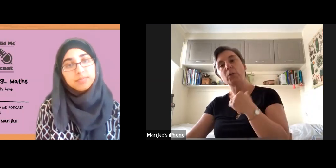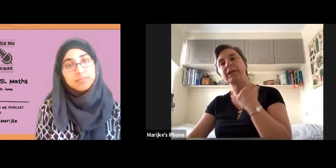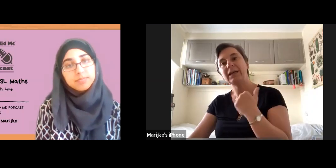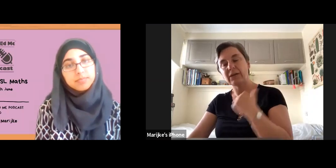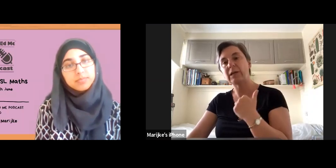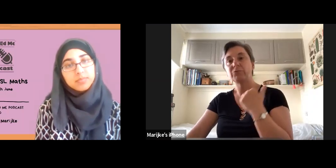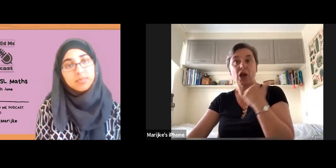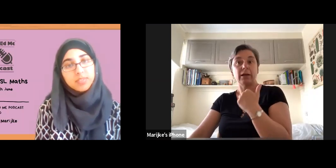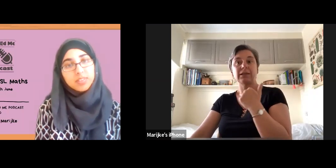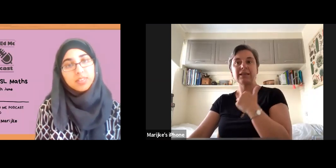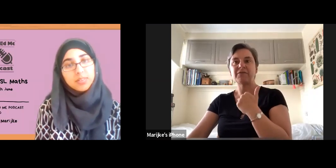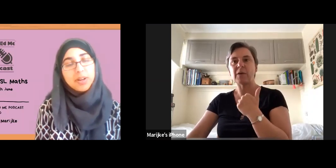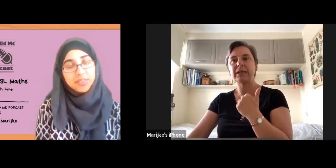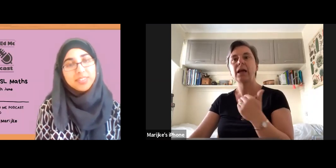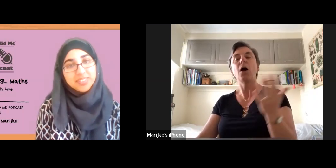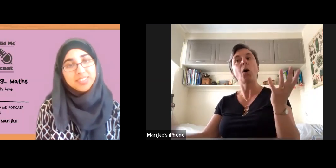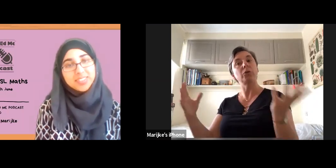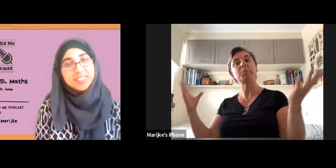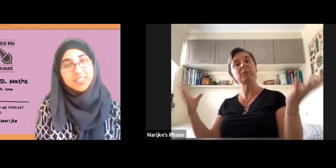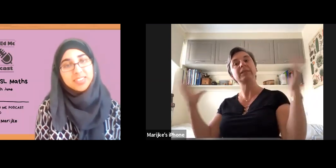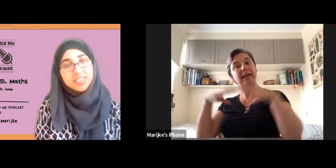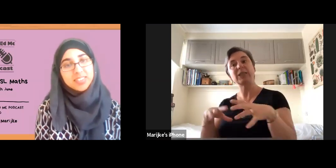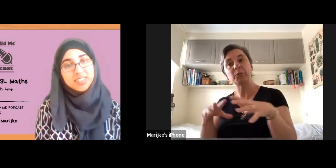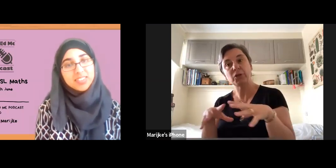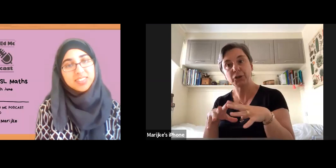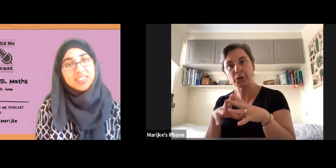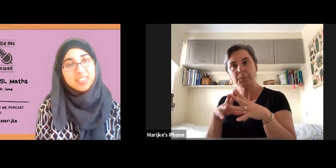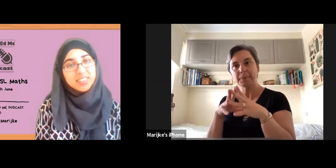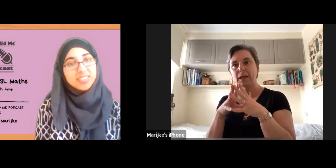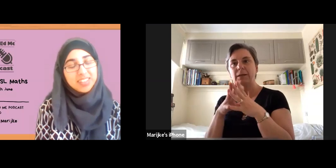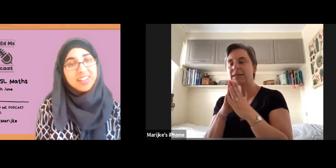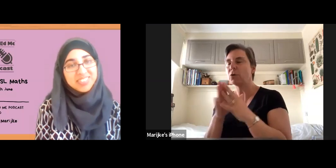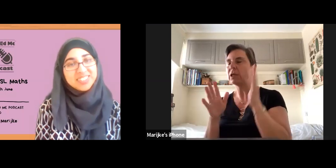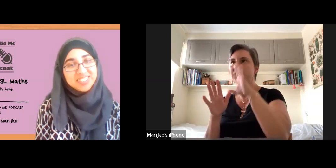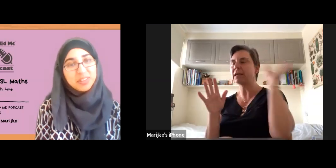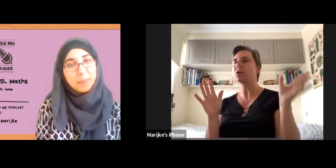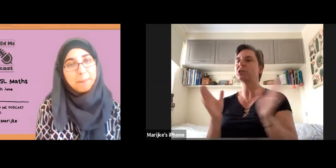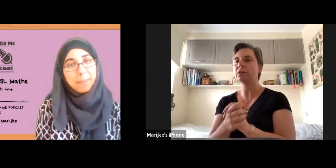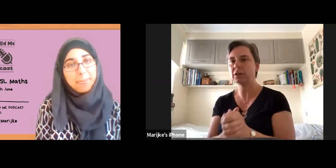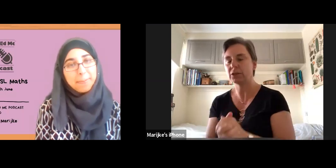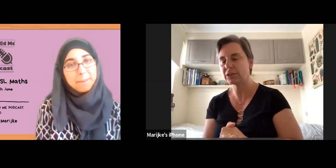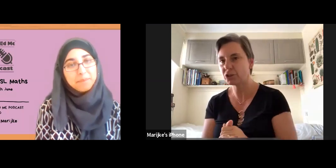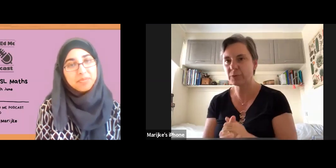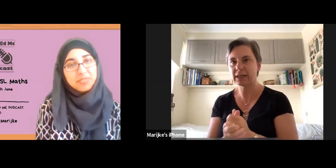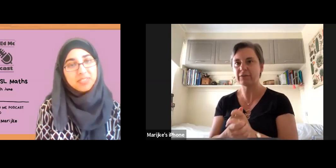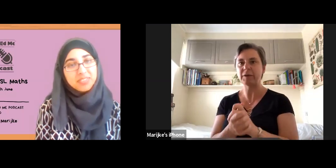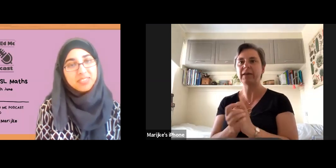only hearing child in a deaf family, all the responsibility gets put on you. Yeah. That's a whole other psychological, discussion we can have about that.